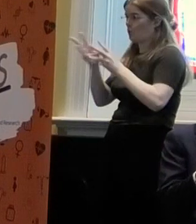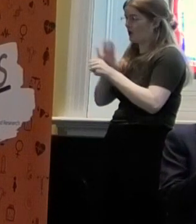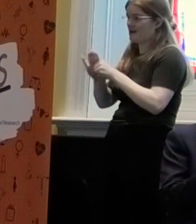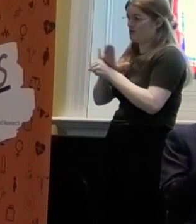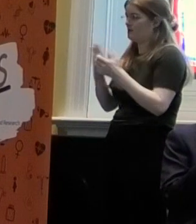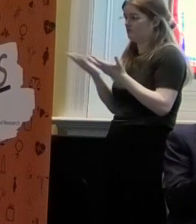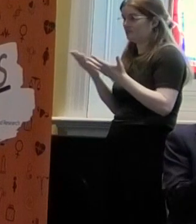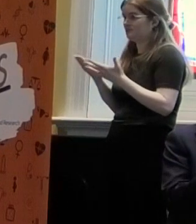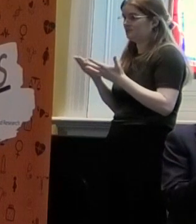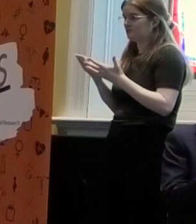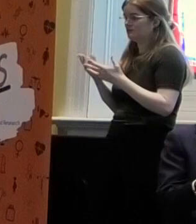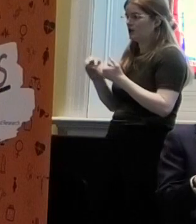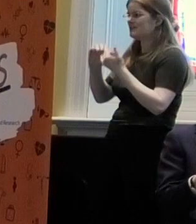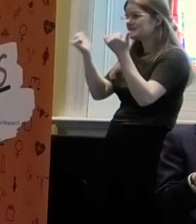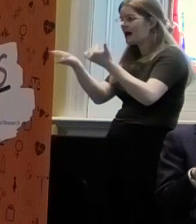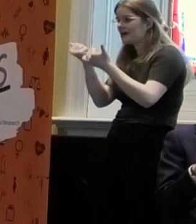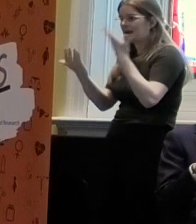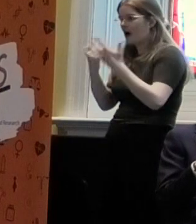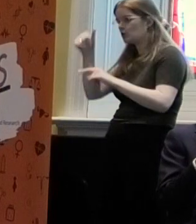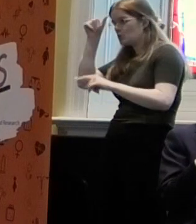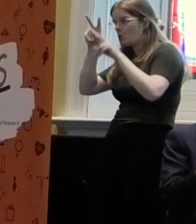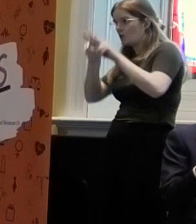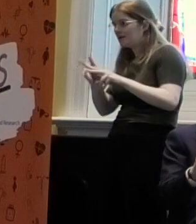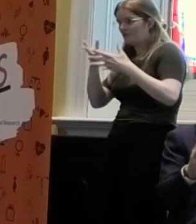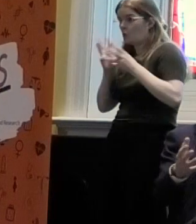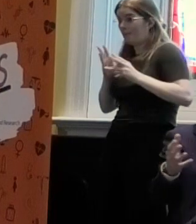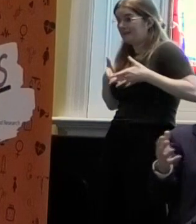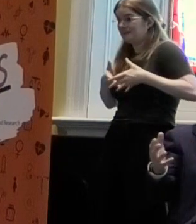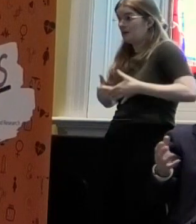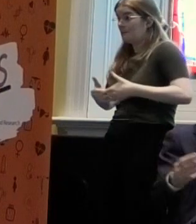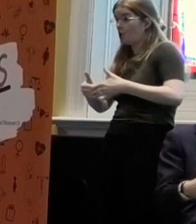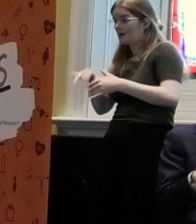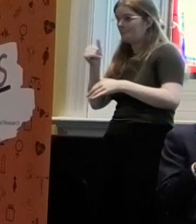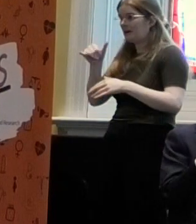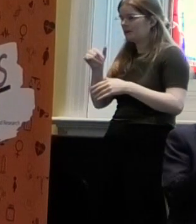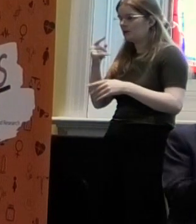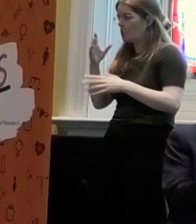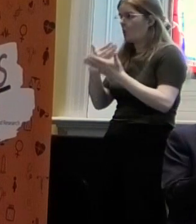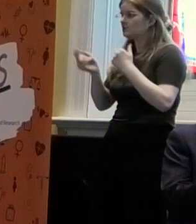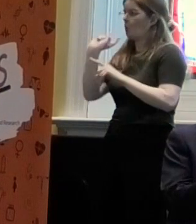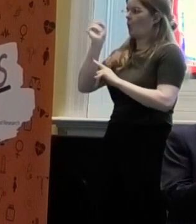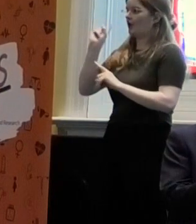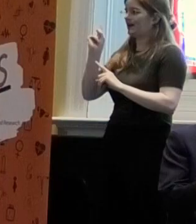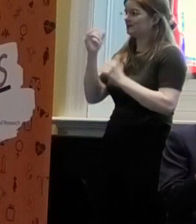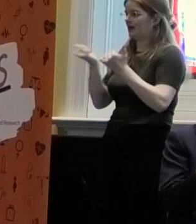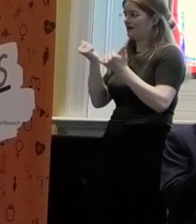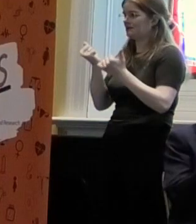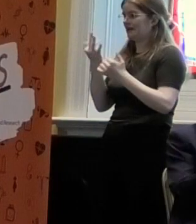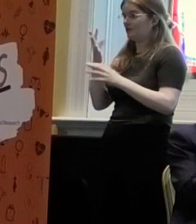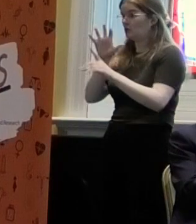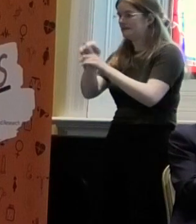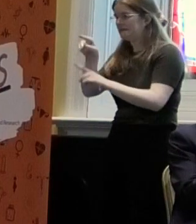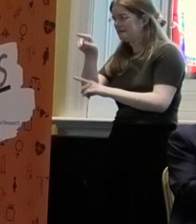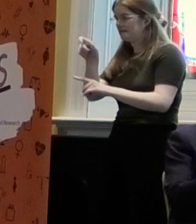on predictors of when labor might go wrong. How would you predict in advance if someone's going to